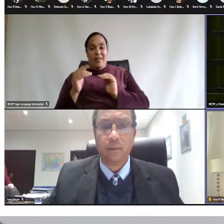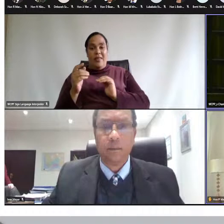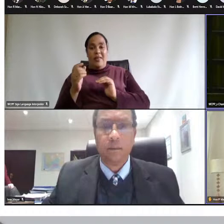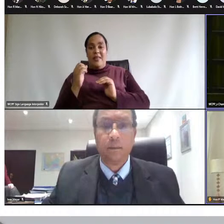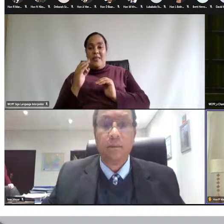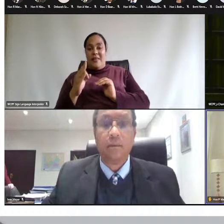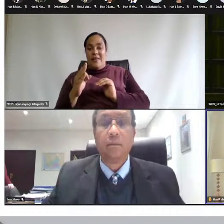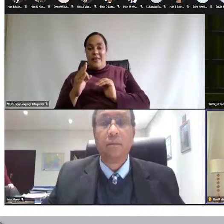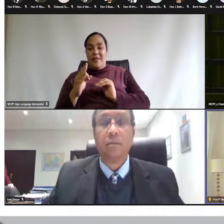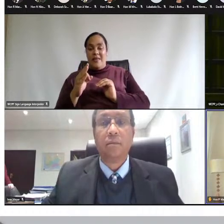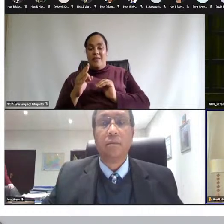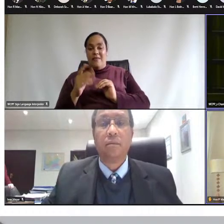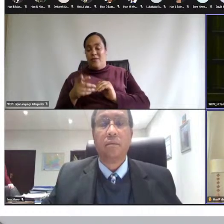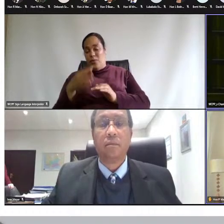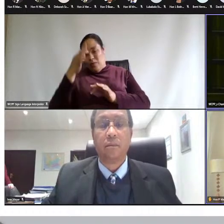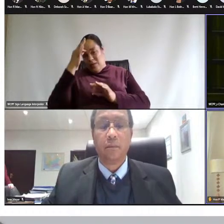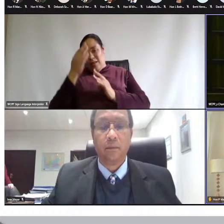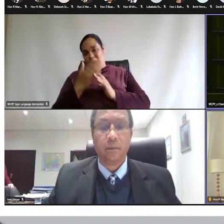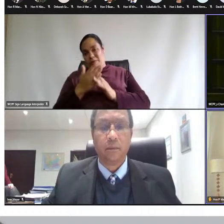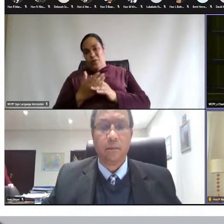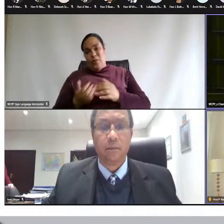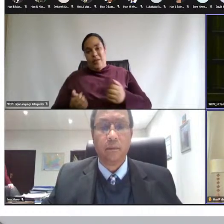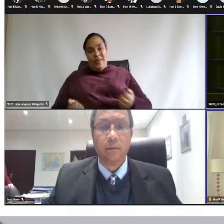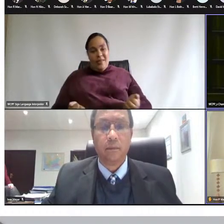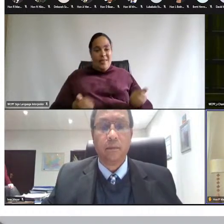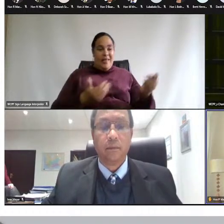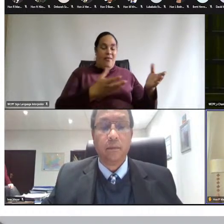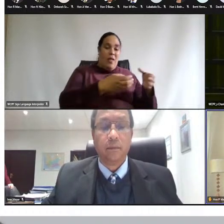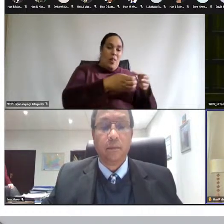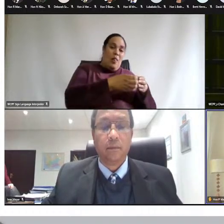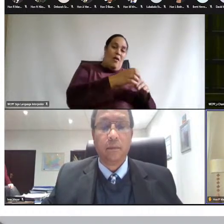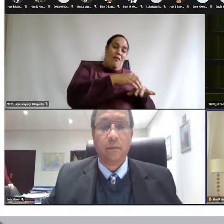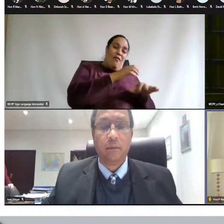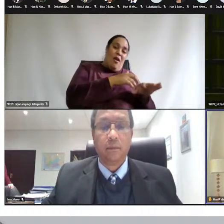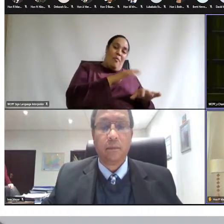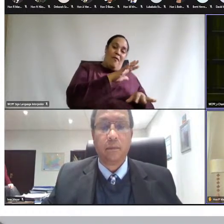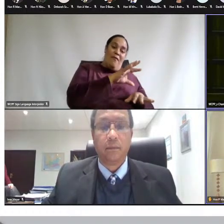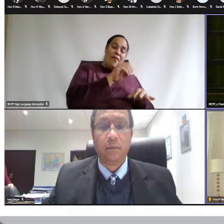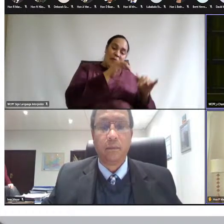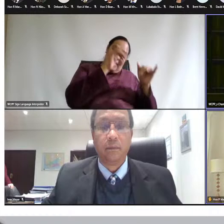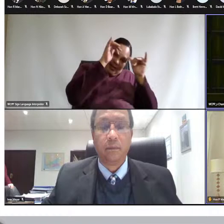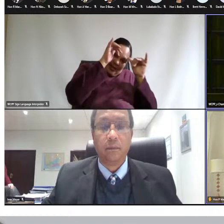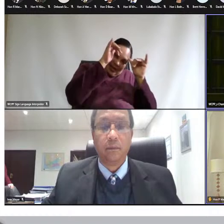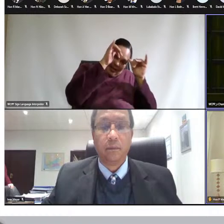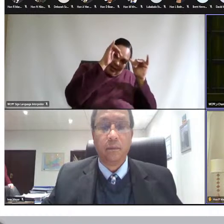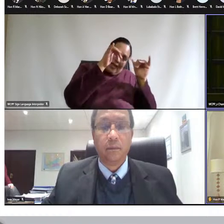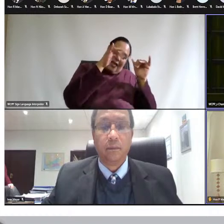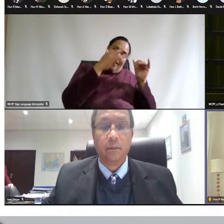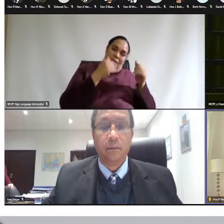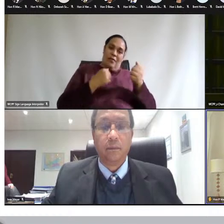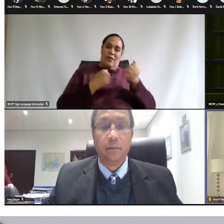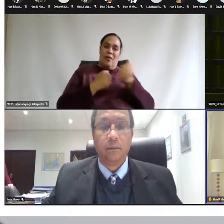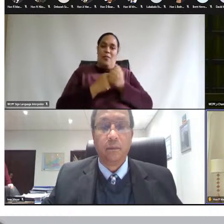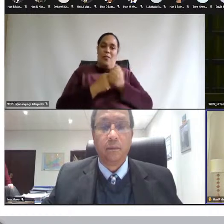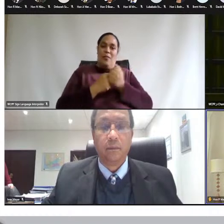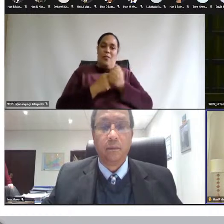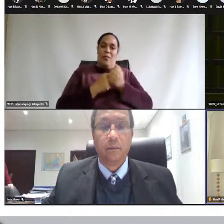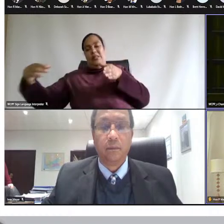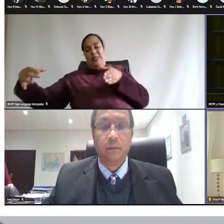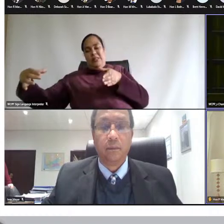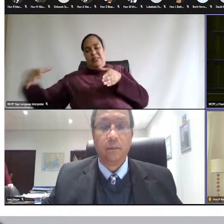if you must decide between giving a small farmer with 50 cattle and assisting to one with 1,000